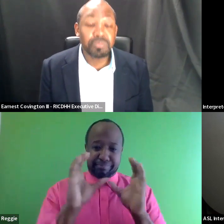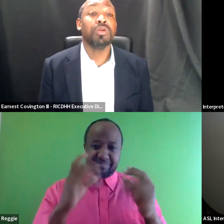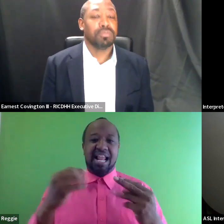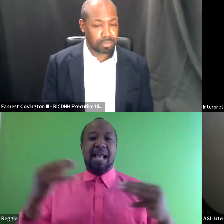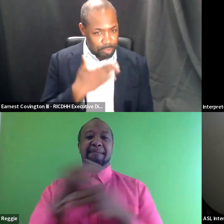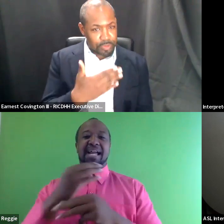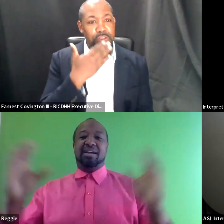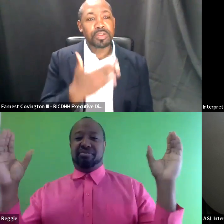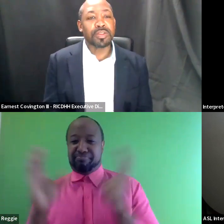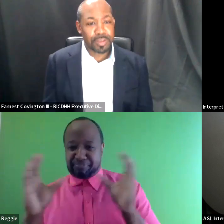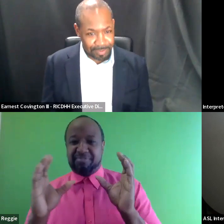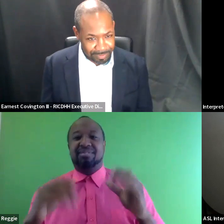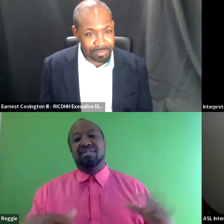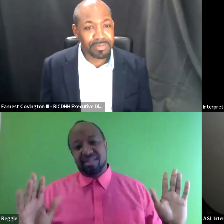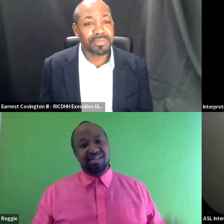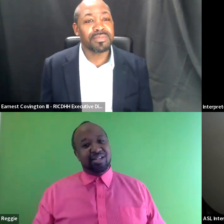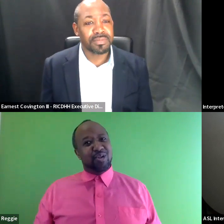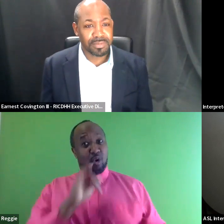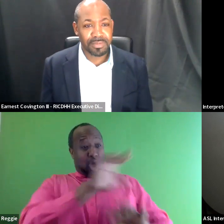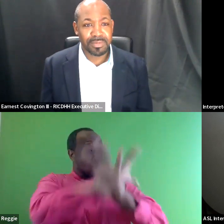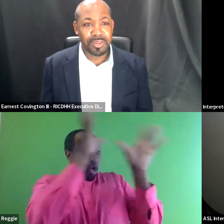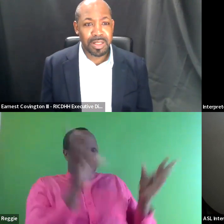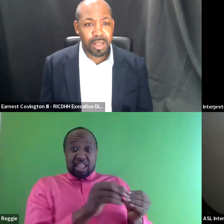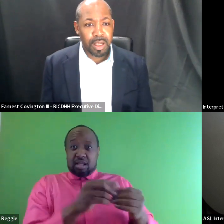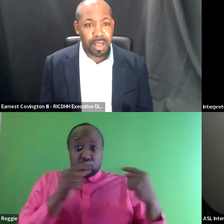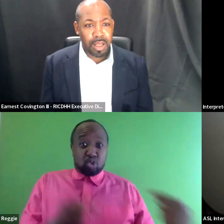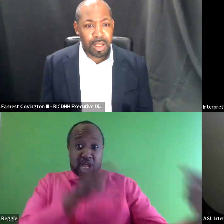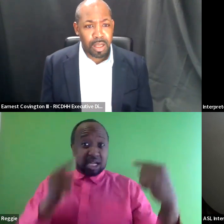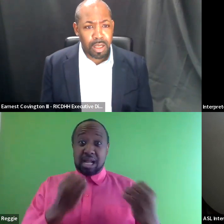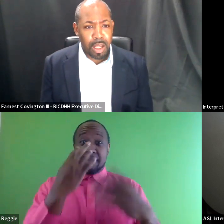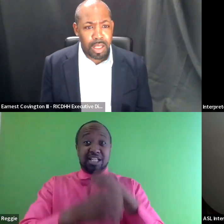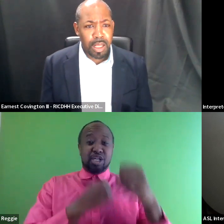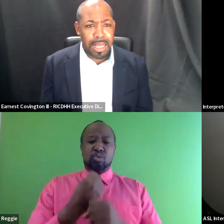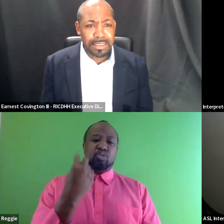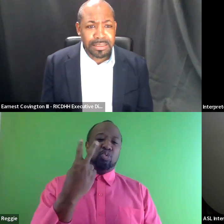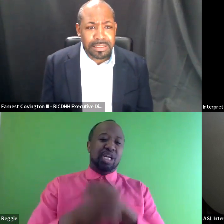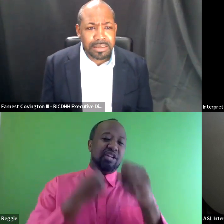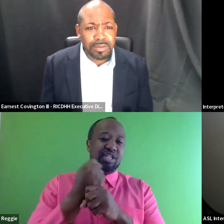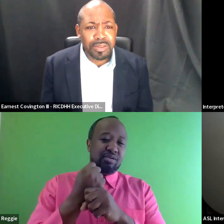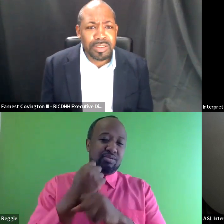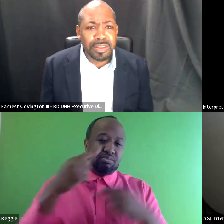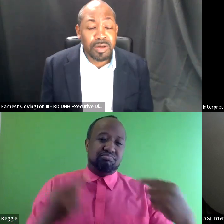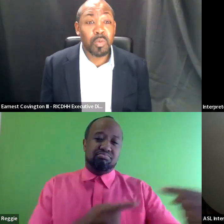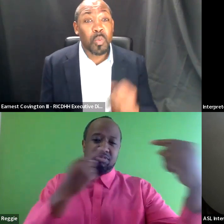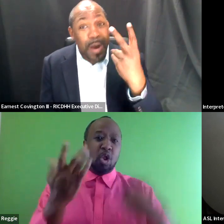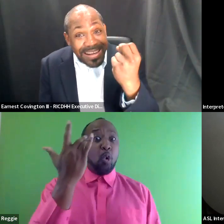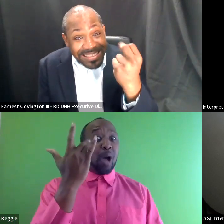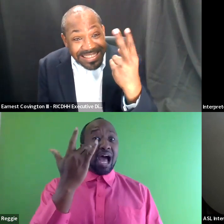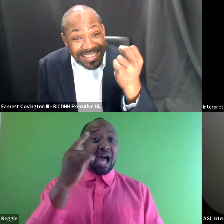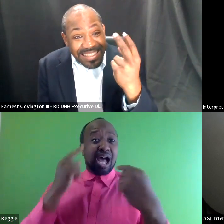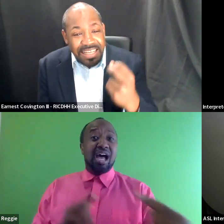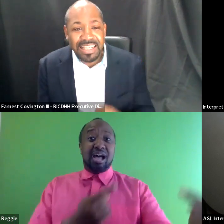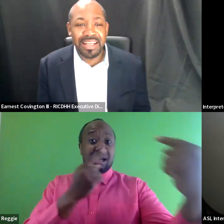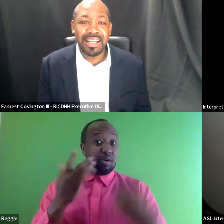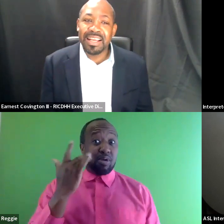become officially certified in deaf ed and mathematics. So that struggle was about 2